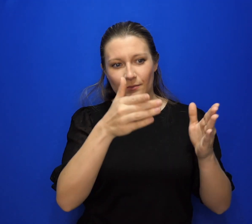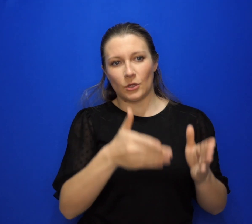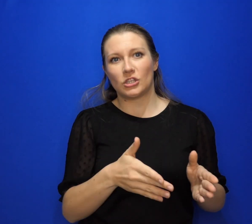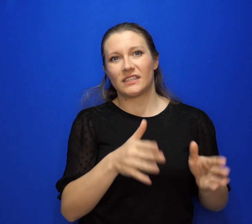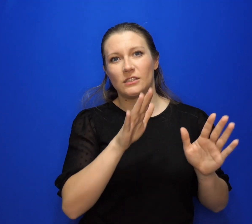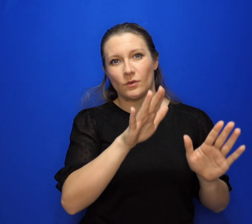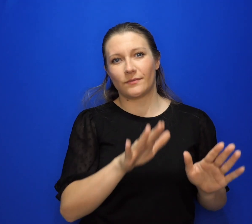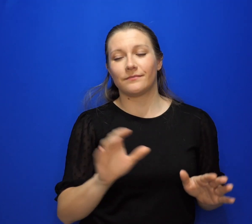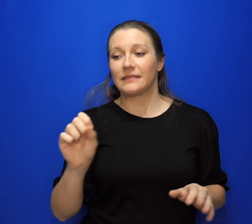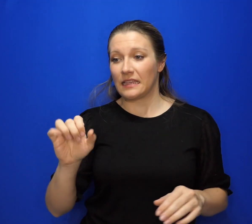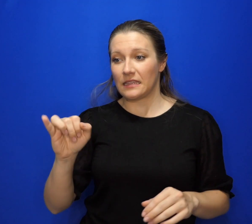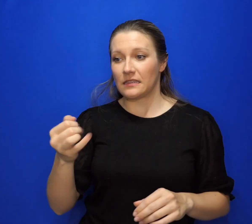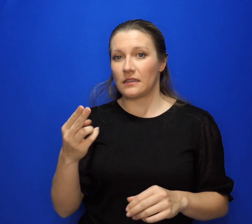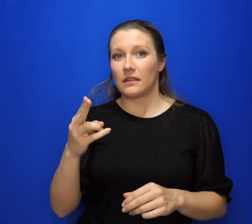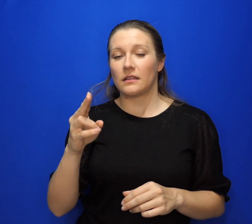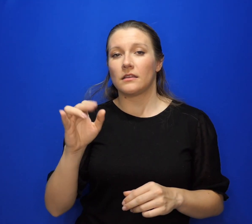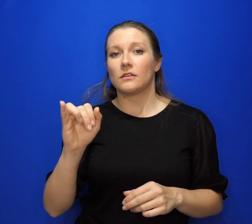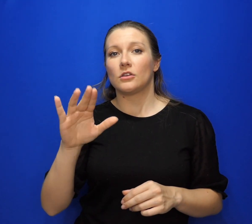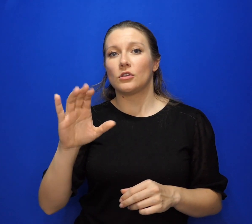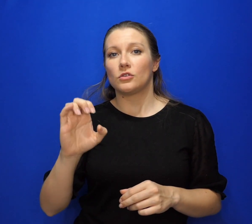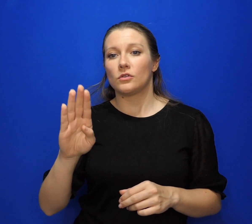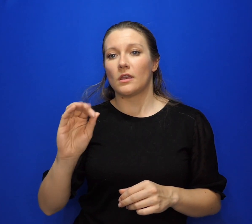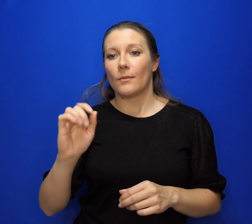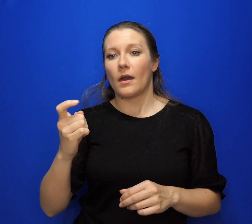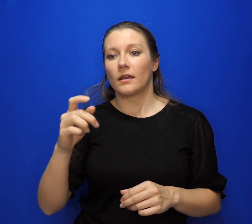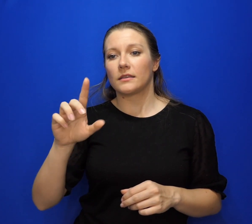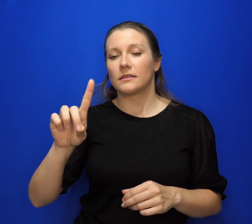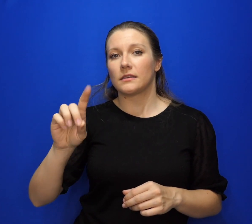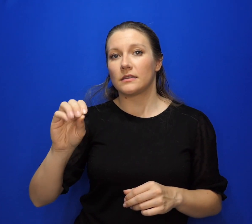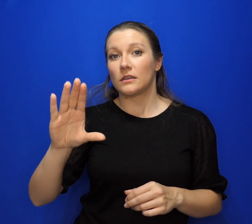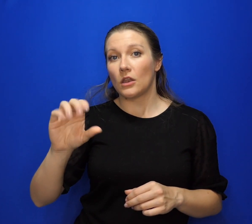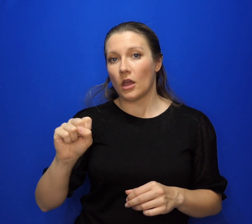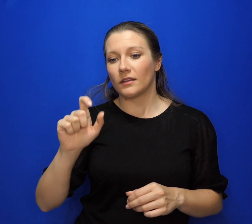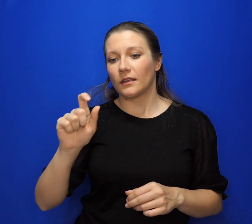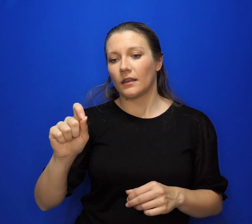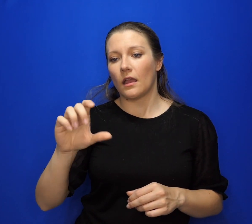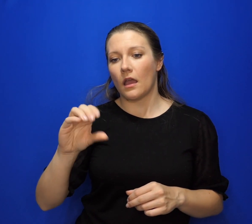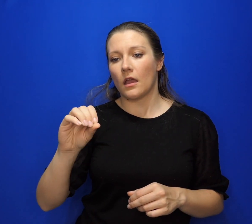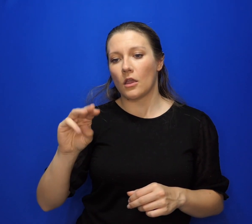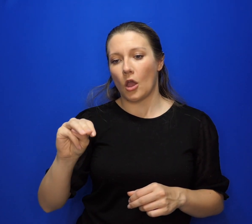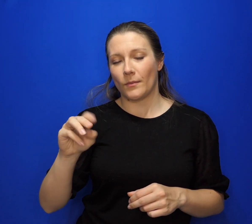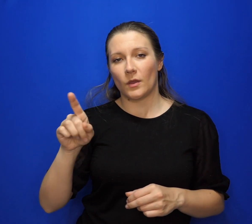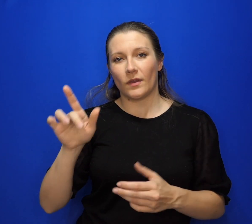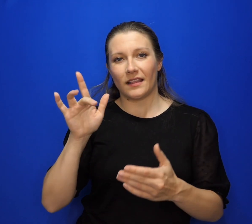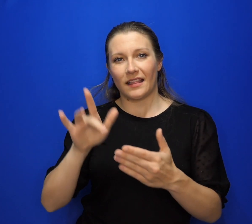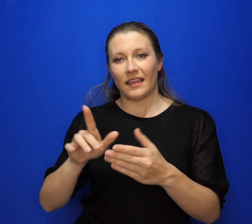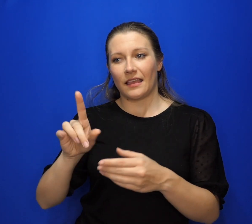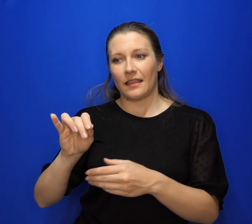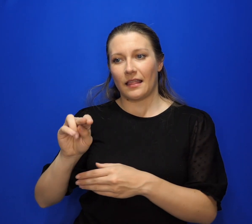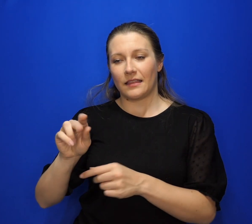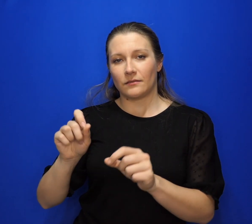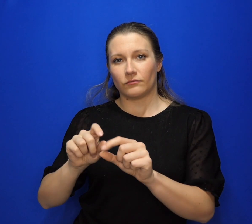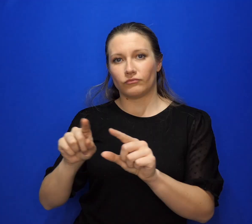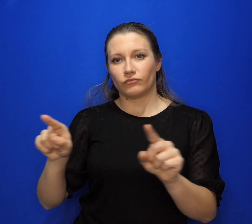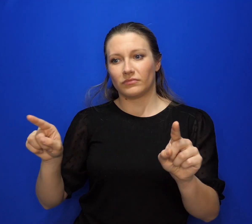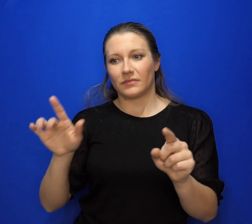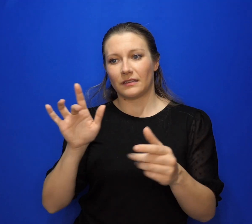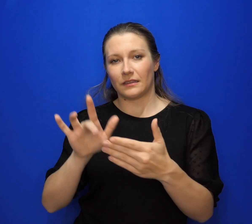juiceboxdocs.com. And when you go there, you can click on a link. It'll generate a little email for you, and then you fill in the information it asks for. And if you think you have a